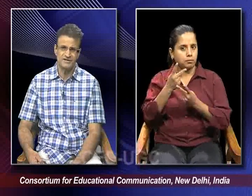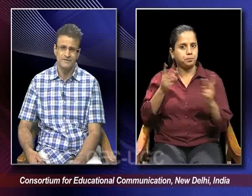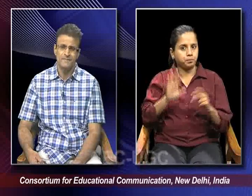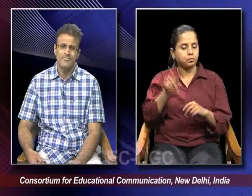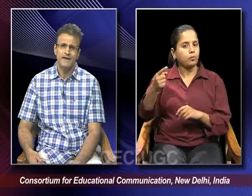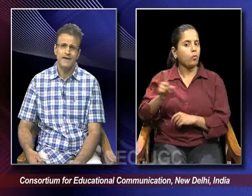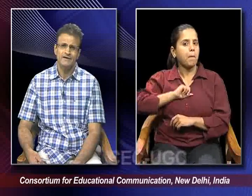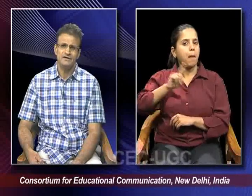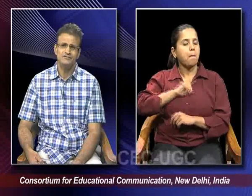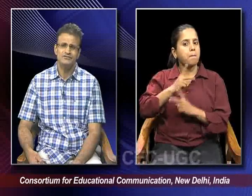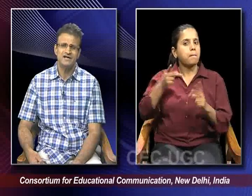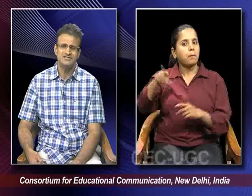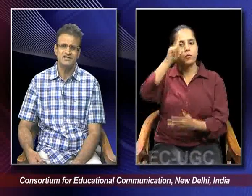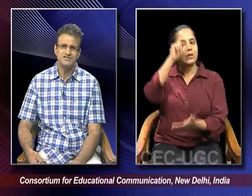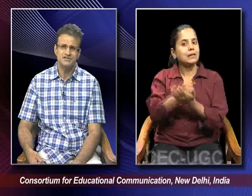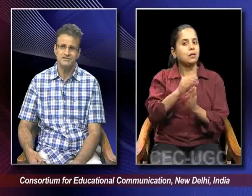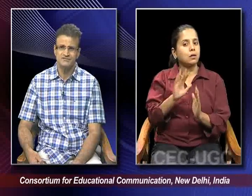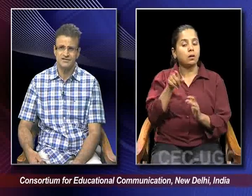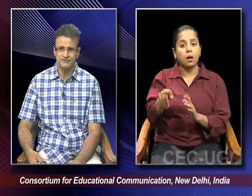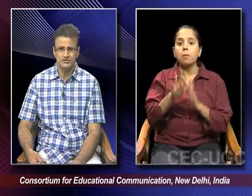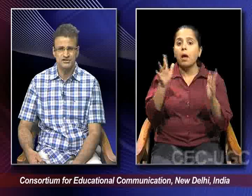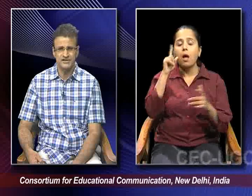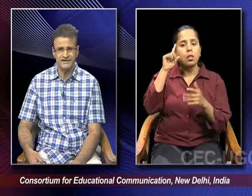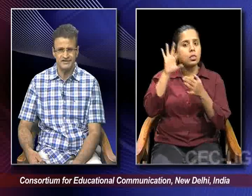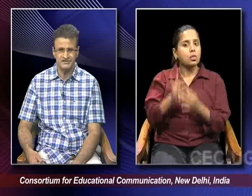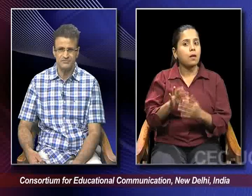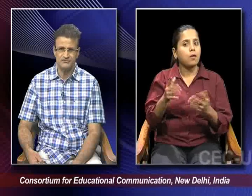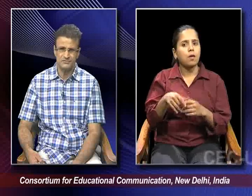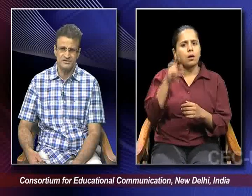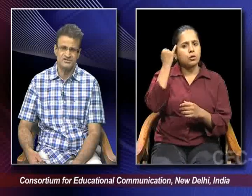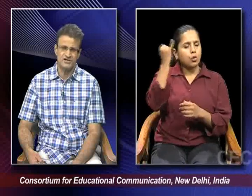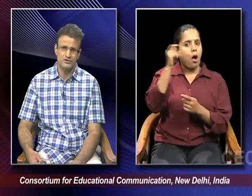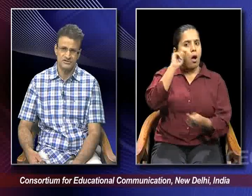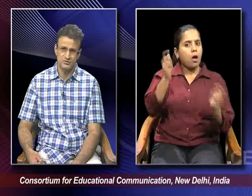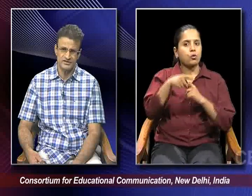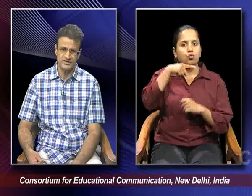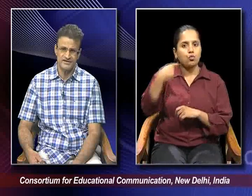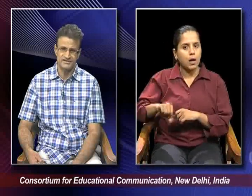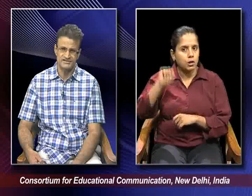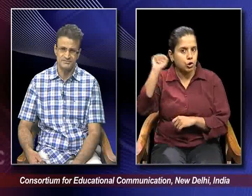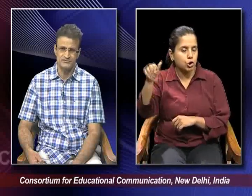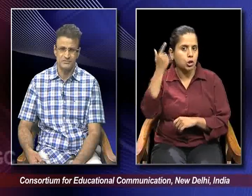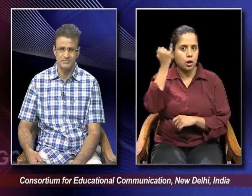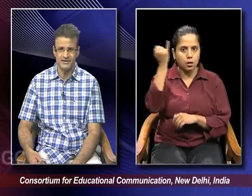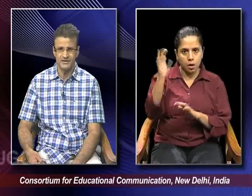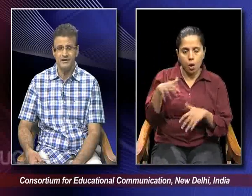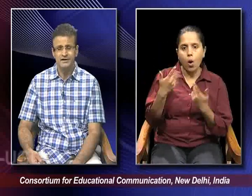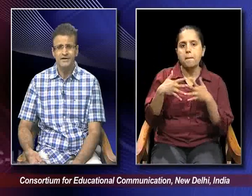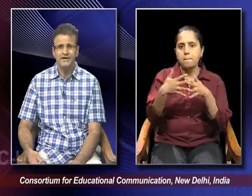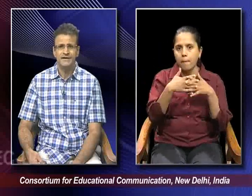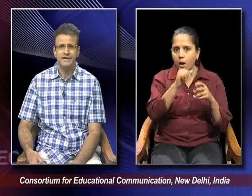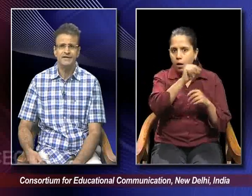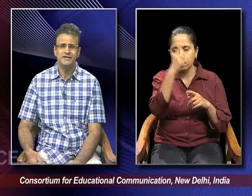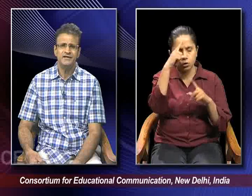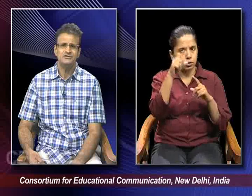arbitrary, and it was largely concerned with the revolutionary ideas coming from Russia or democratic ideas coming from America.